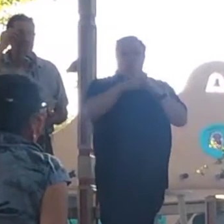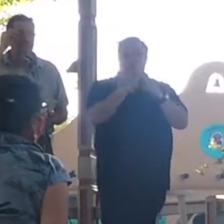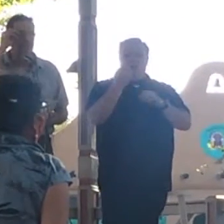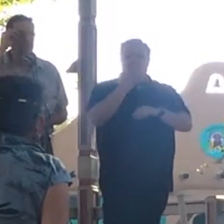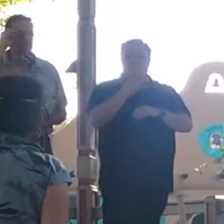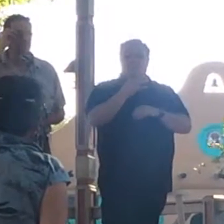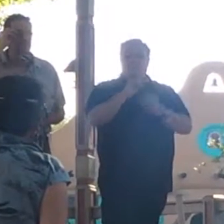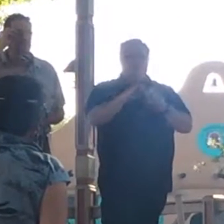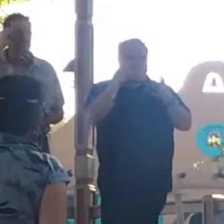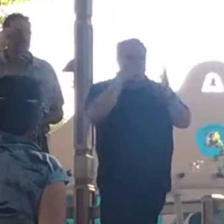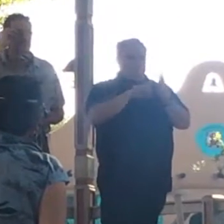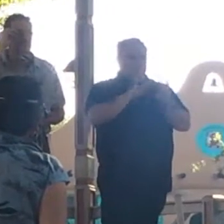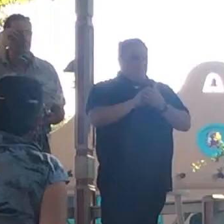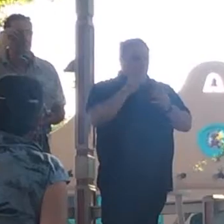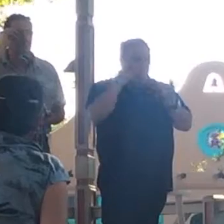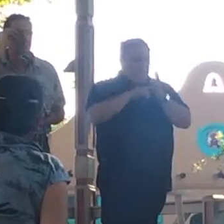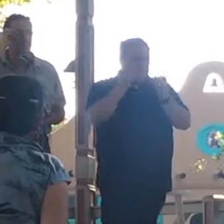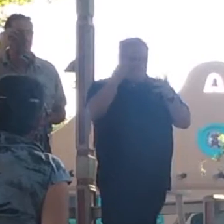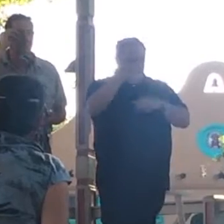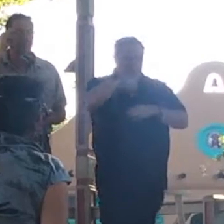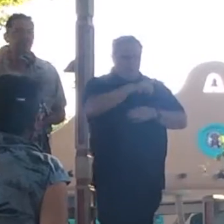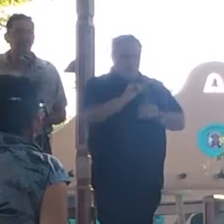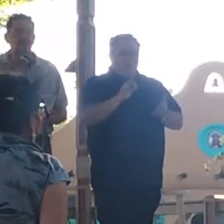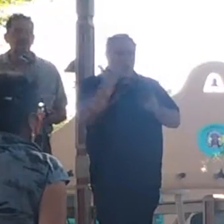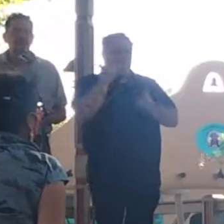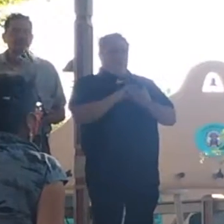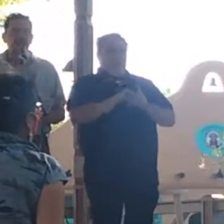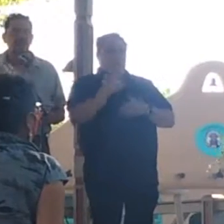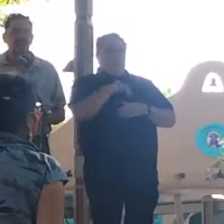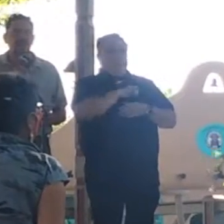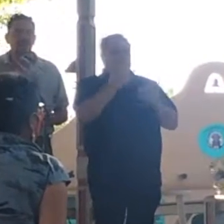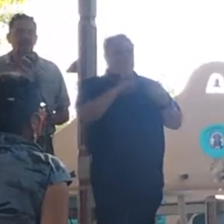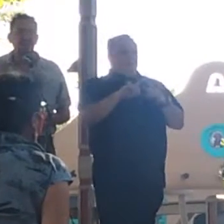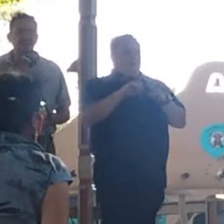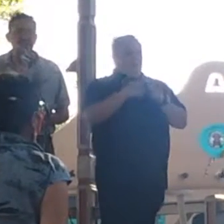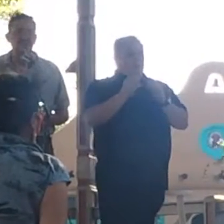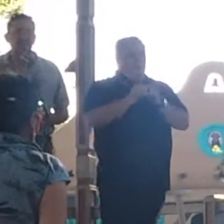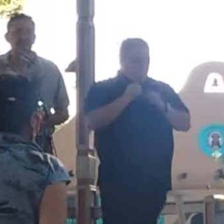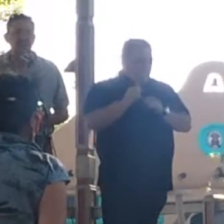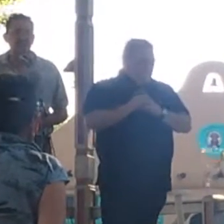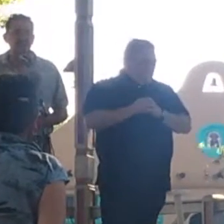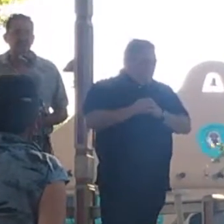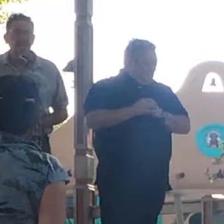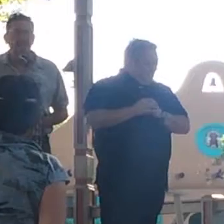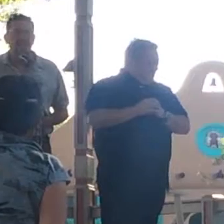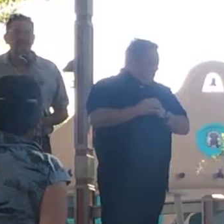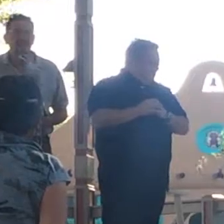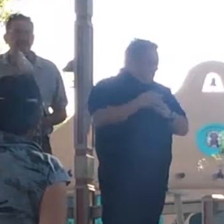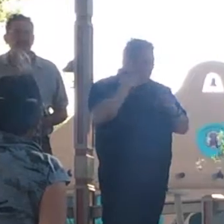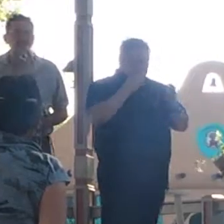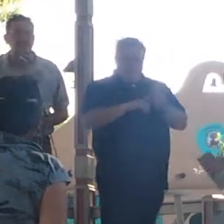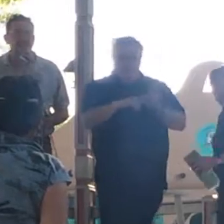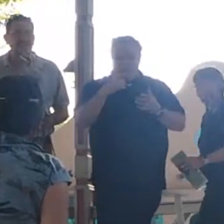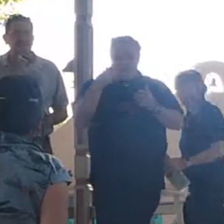with the land acknowledgement and recognizing many of you know that we try to start off with many of these kind of recognitions, and that's